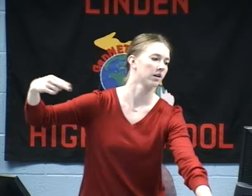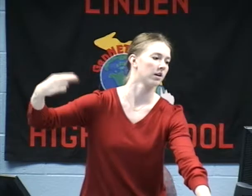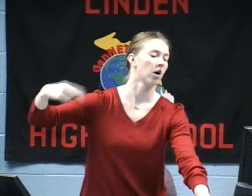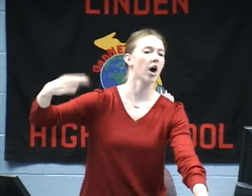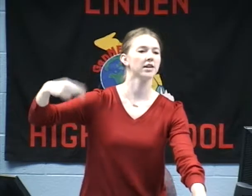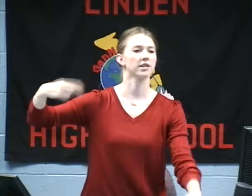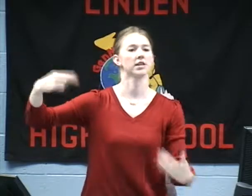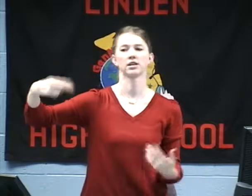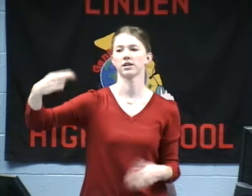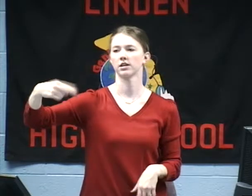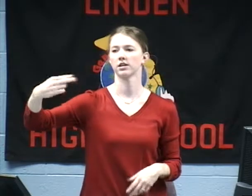Art.